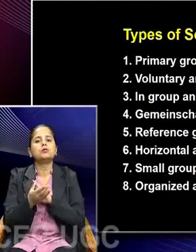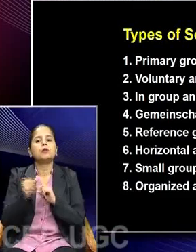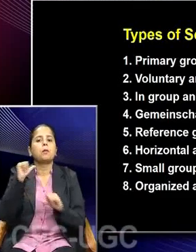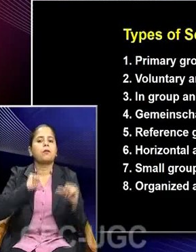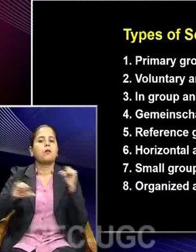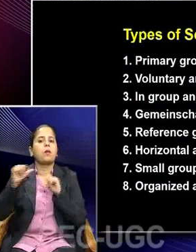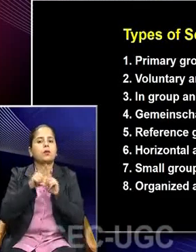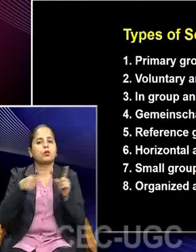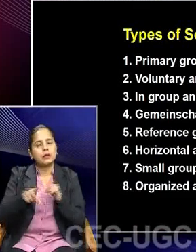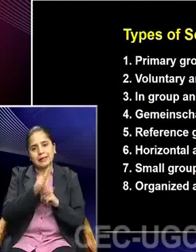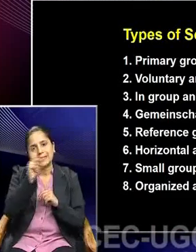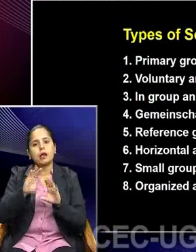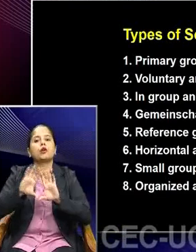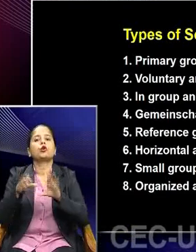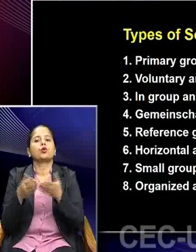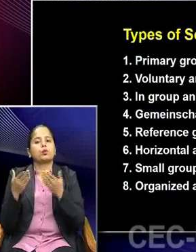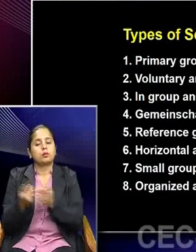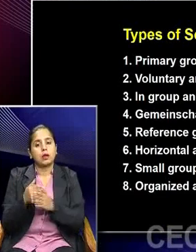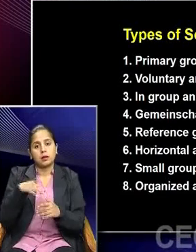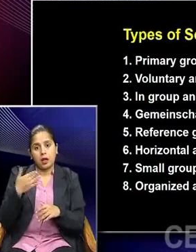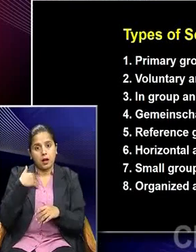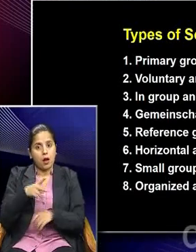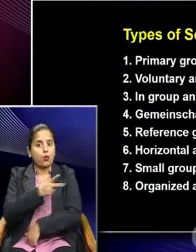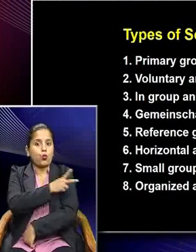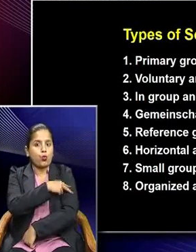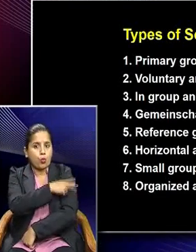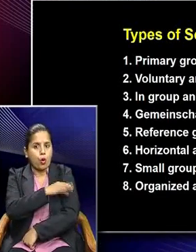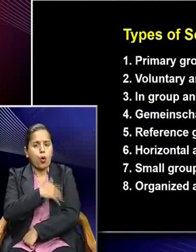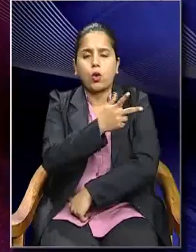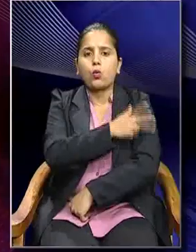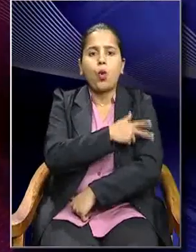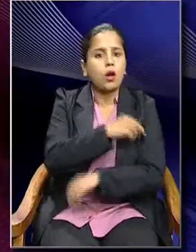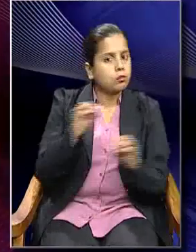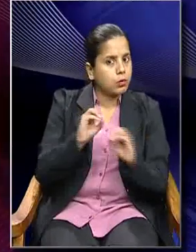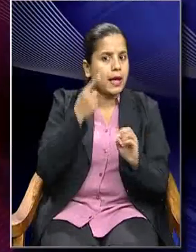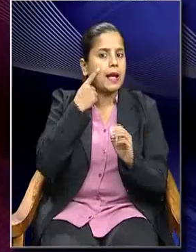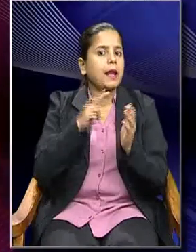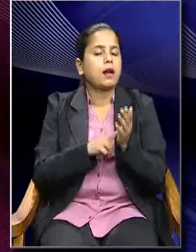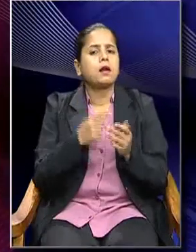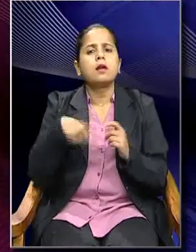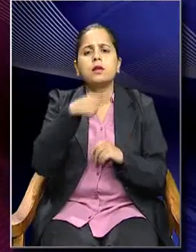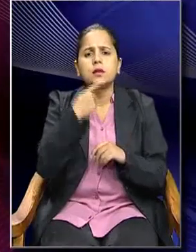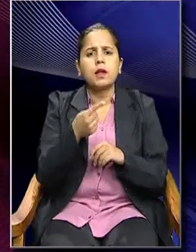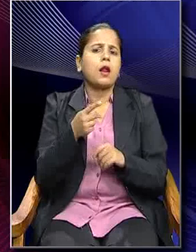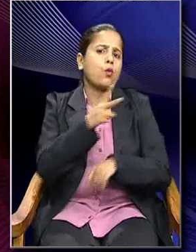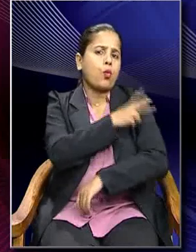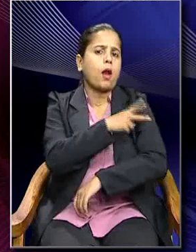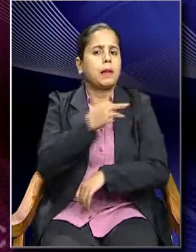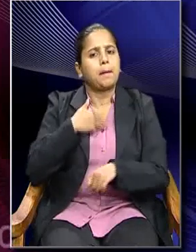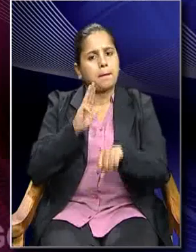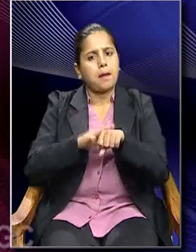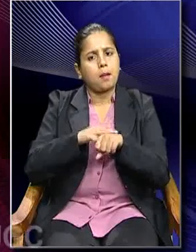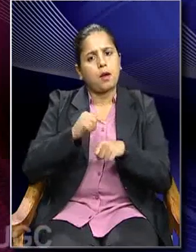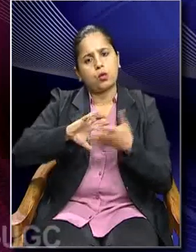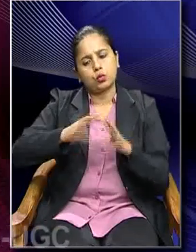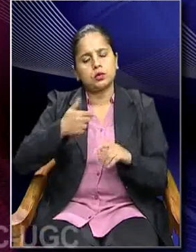So that's a secondary group. Then we have voluntary and involuntary group. Voluntary means the membership is you don't